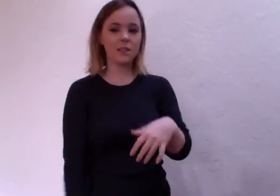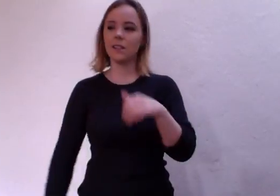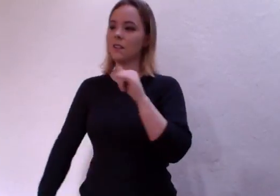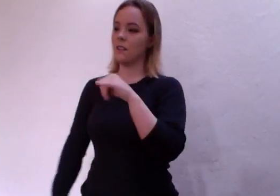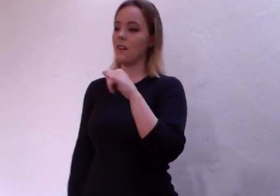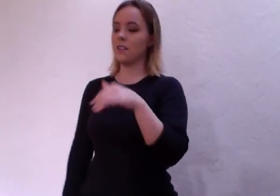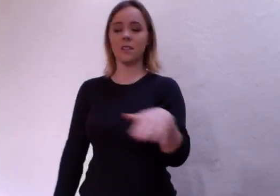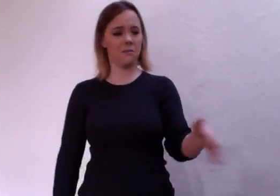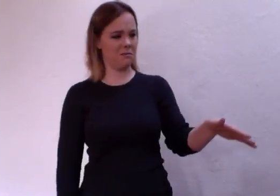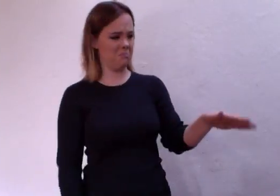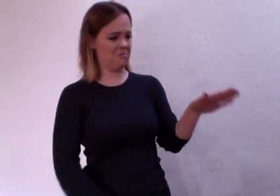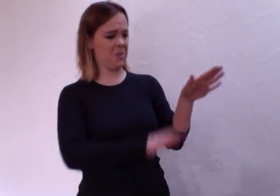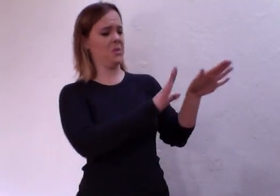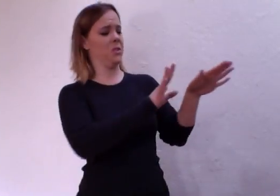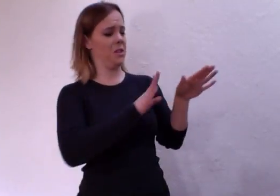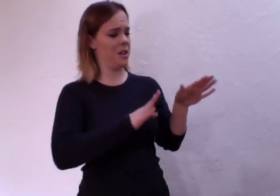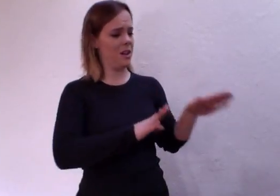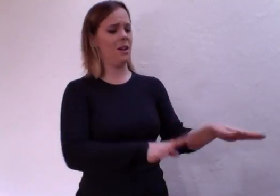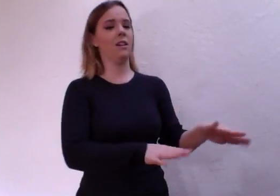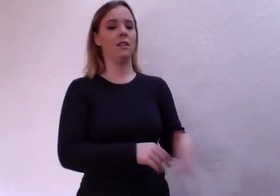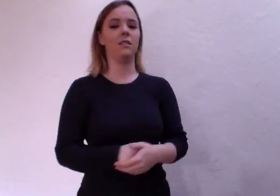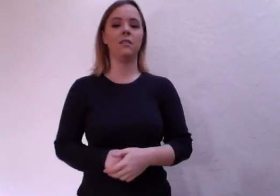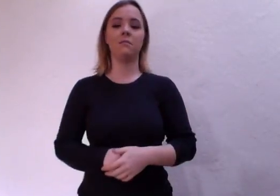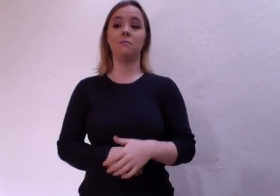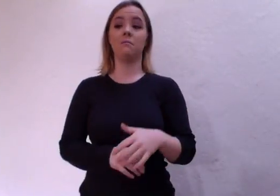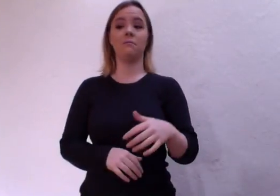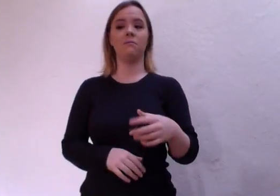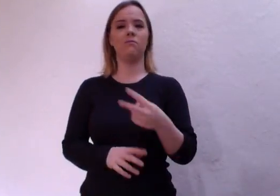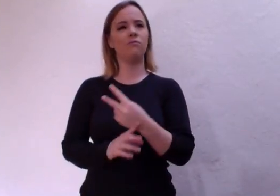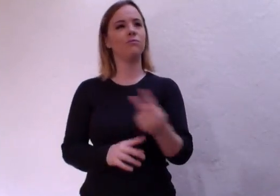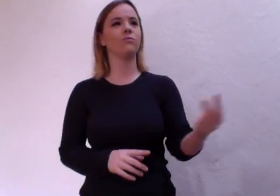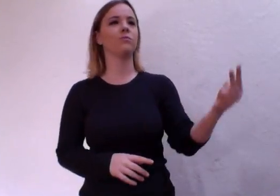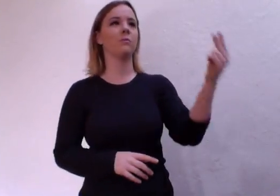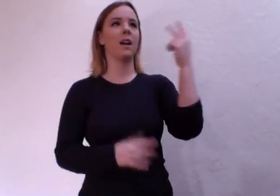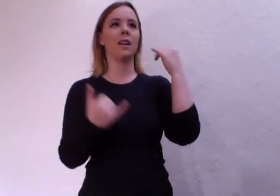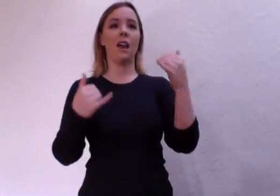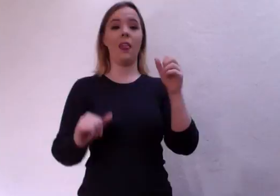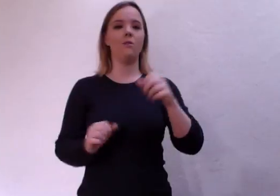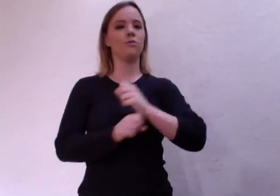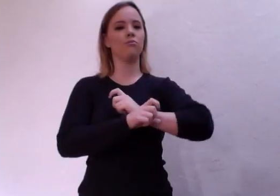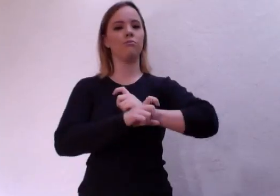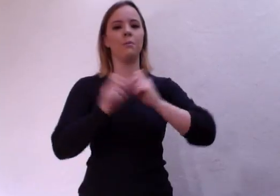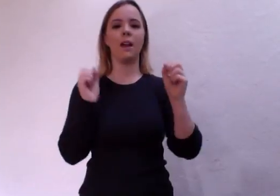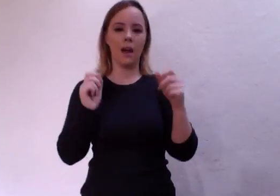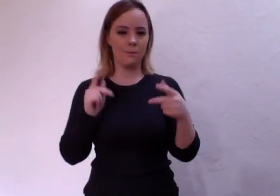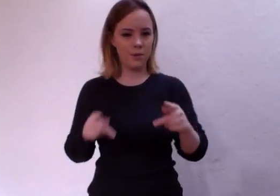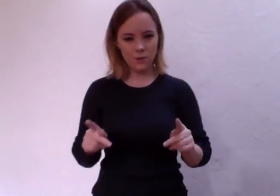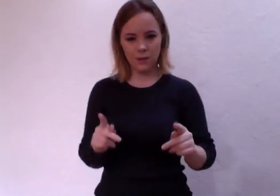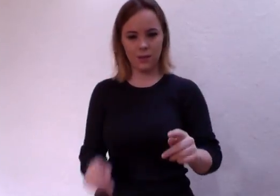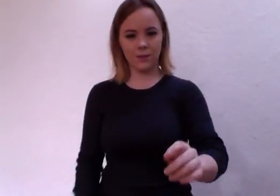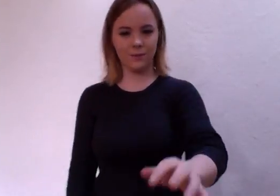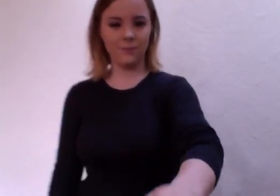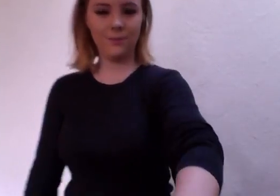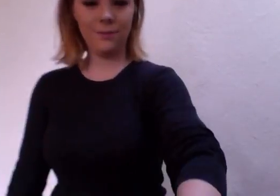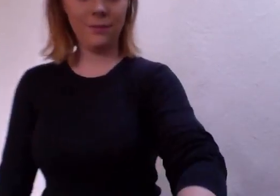do." And looking back, like that was a big opportunity. And then, a few months later, working for him, I was like, I got paid